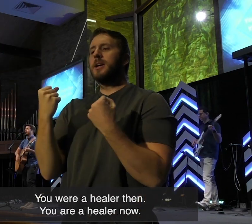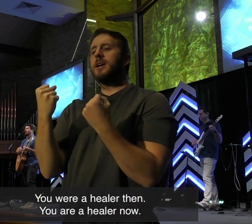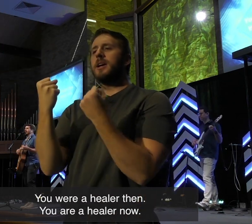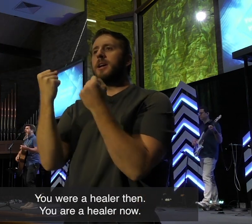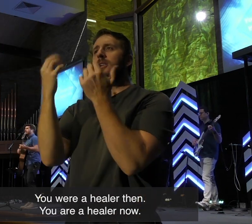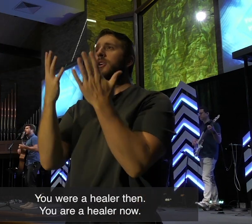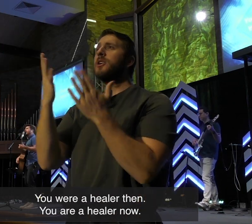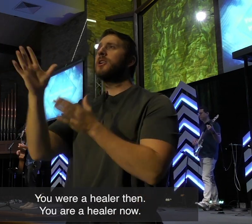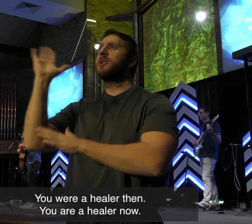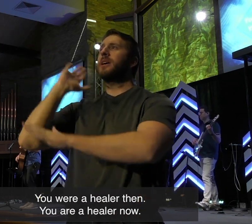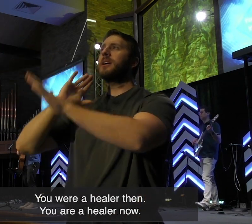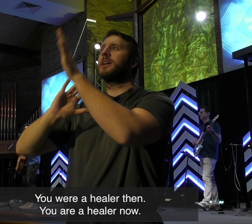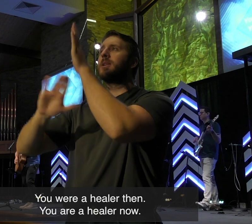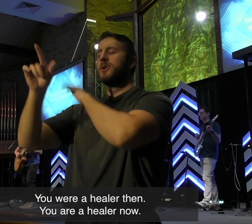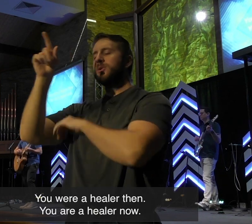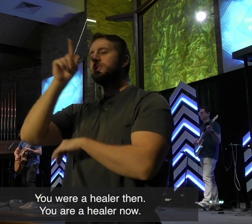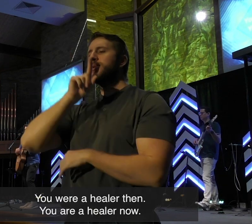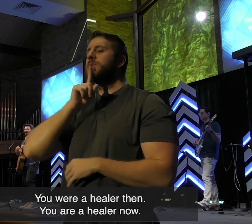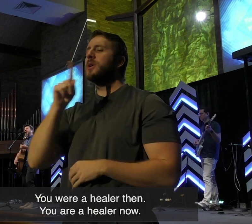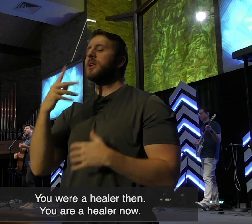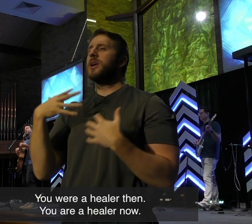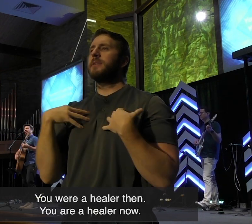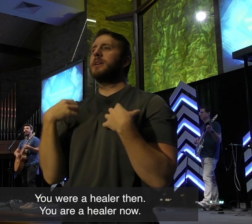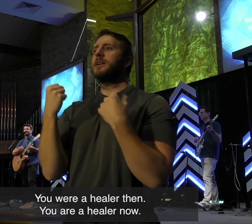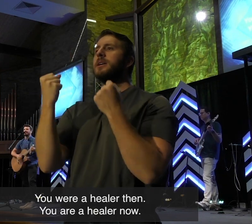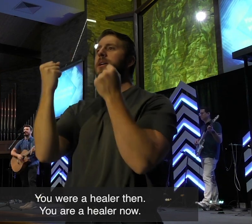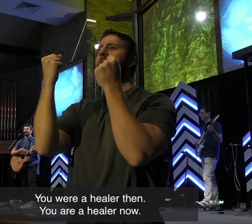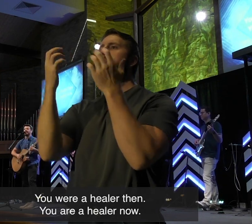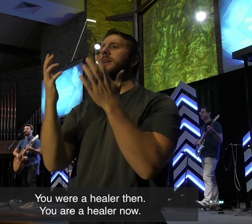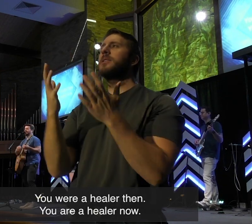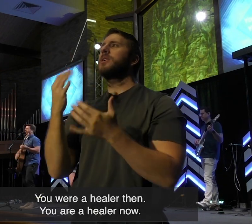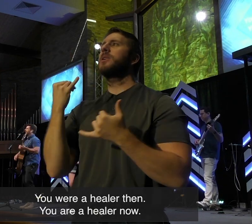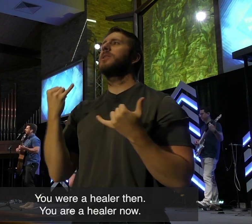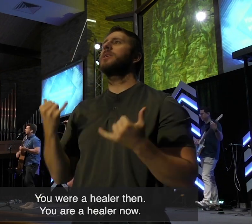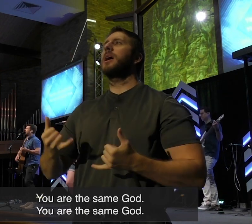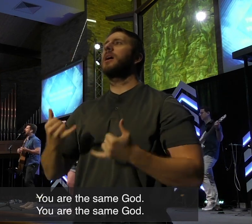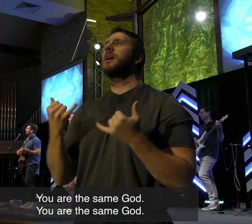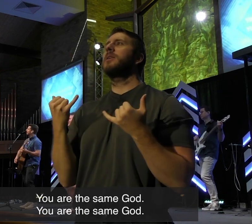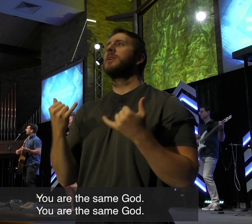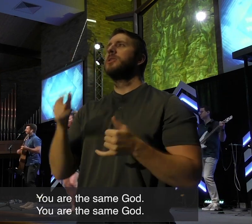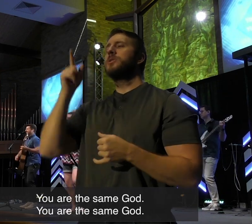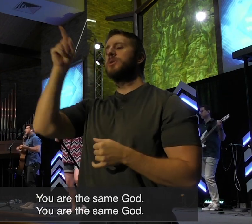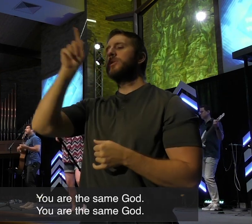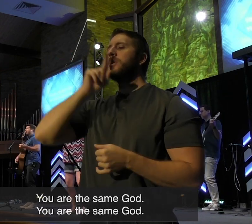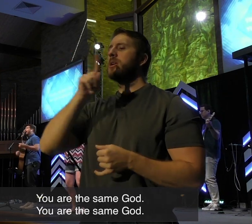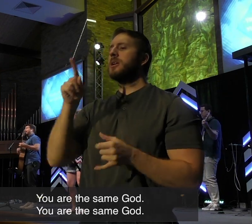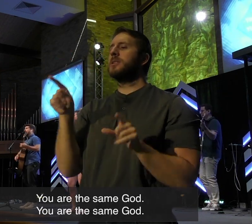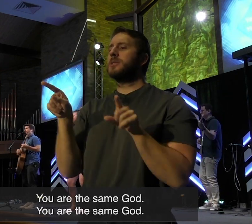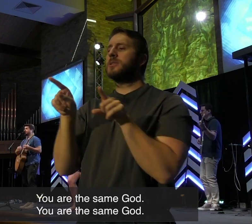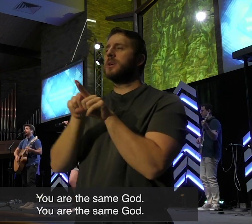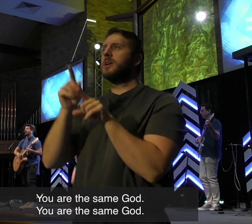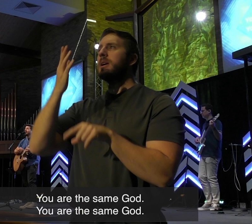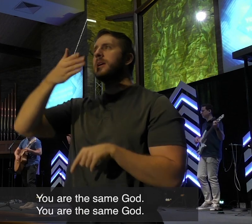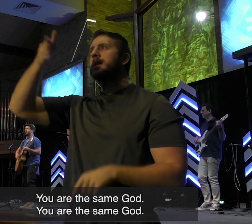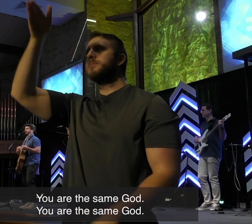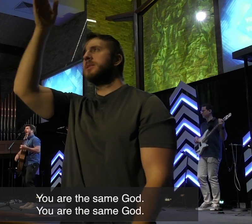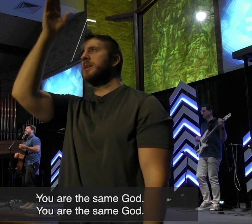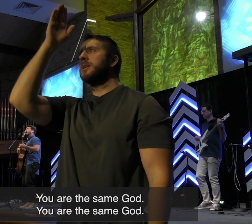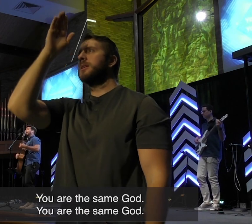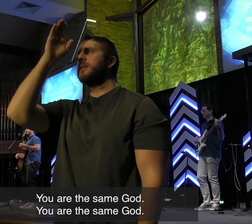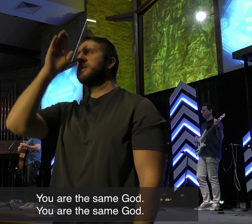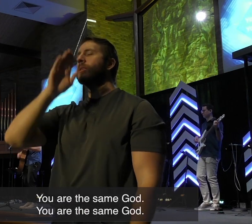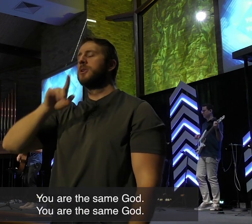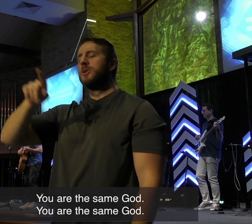were a healer then, you are a healer now. You are the